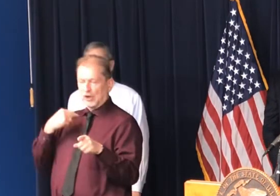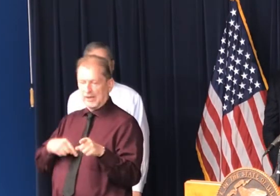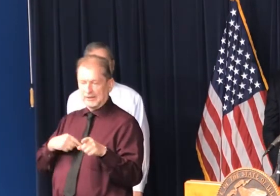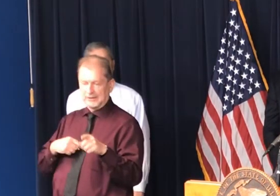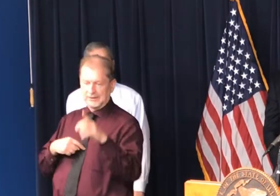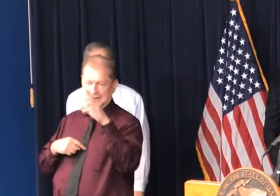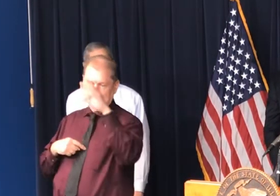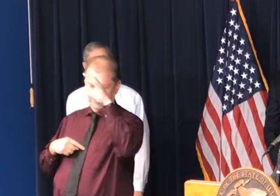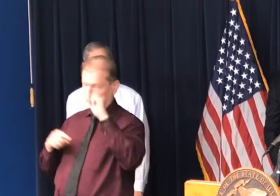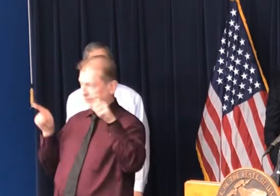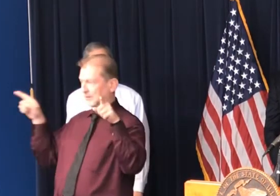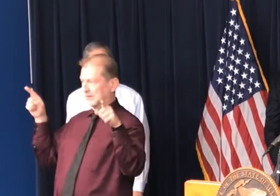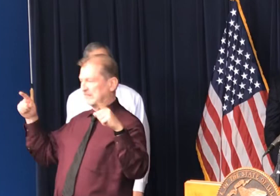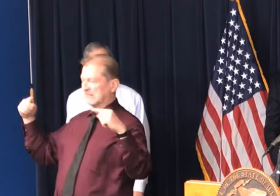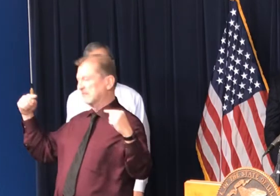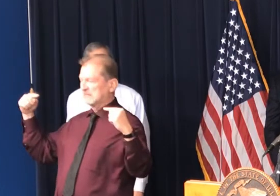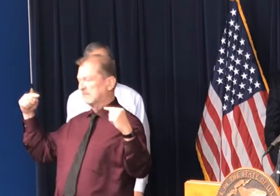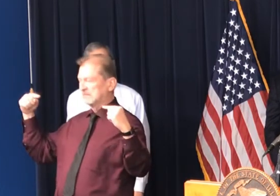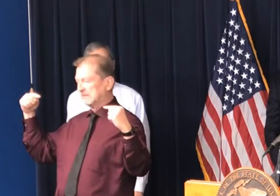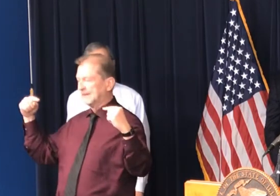Chinese government has not been good.